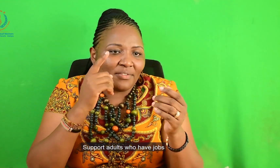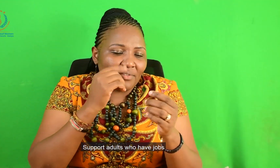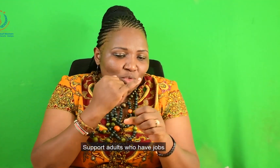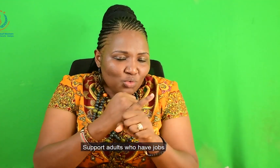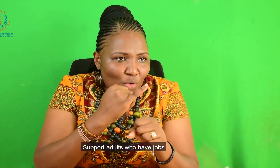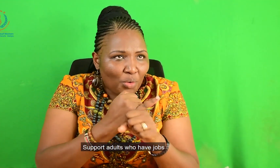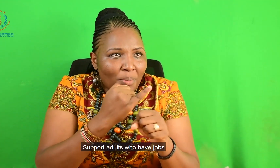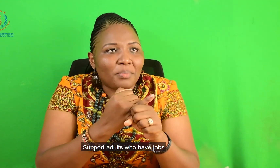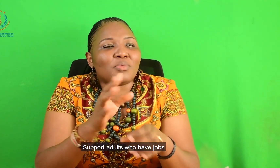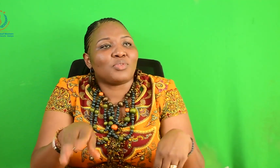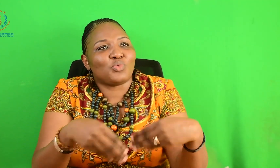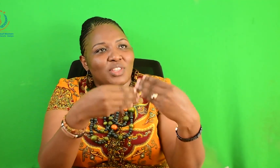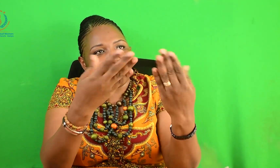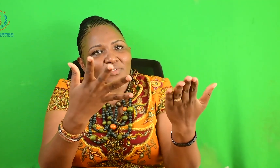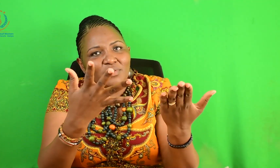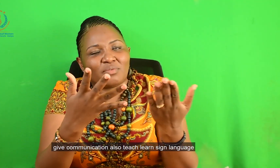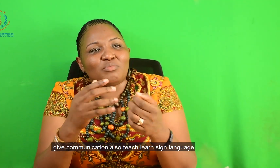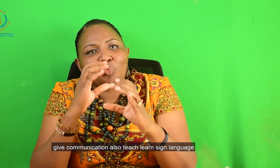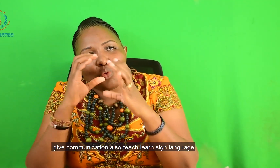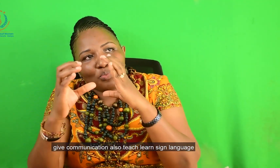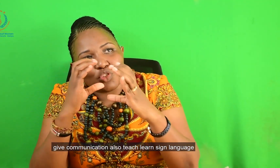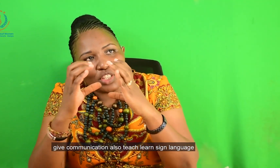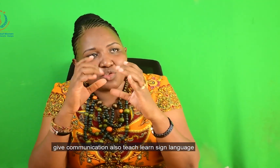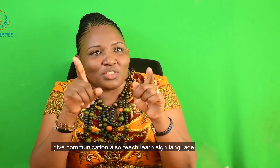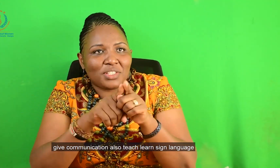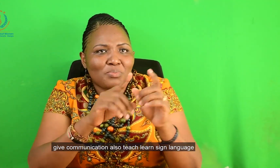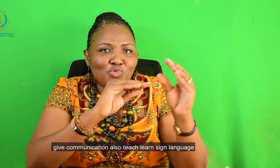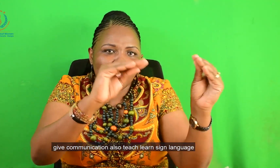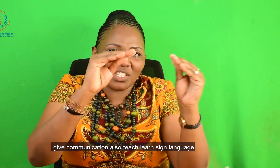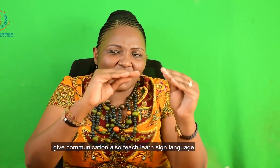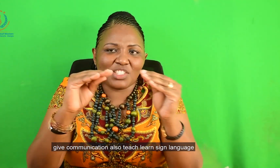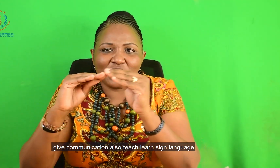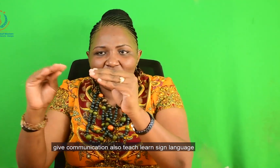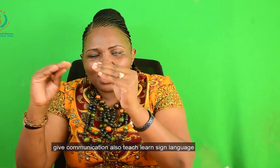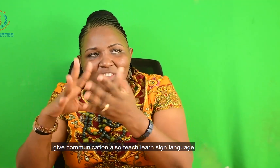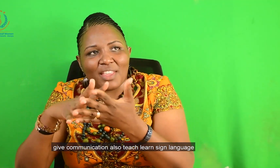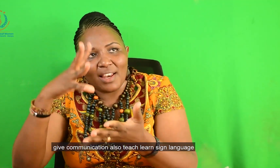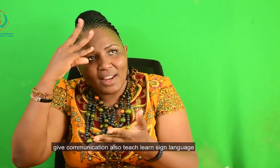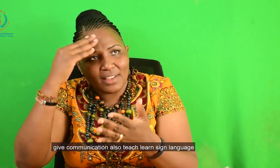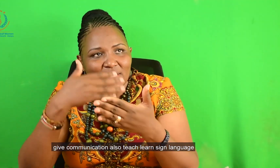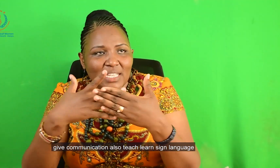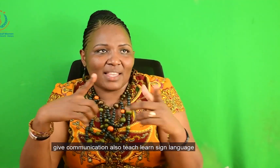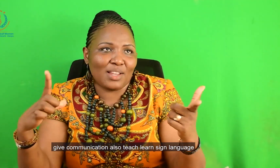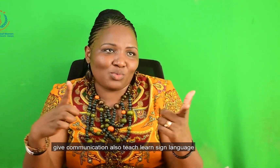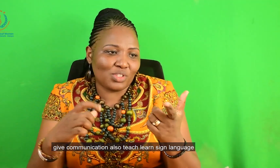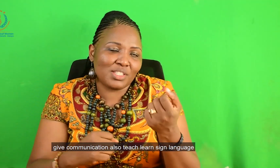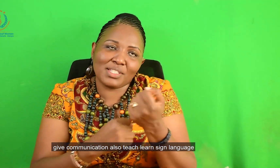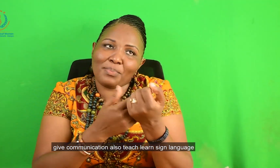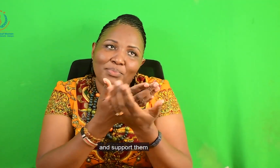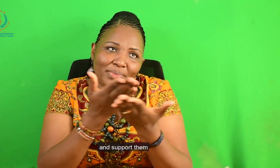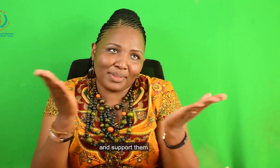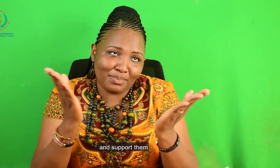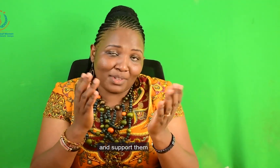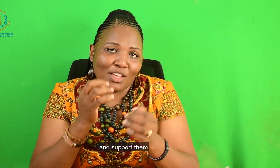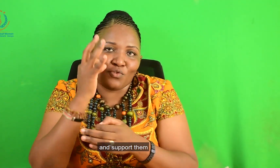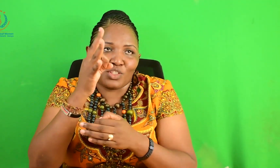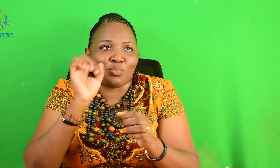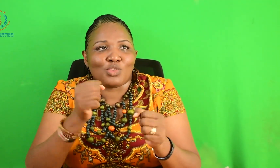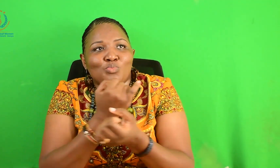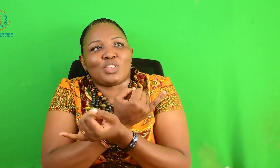have jobs, use communication, teach, learn sign language, and support them.